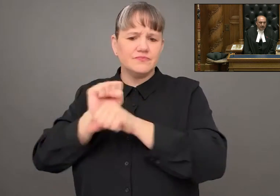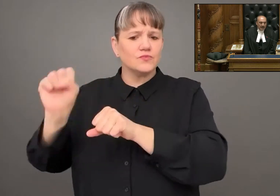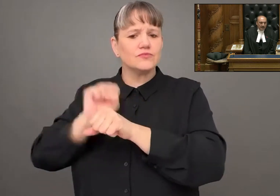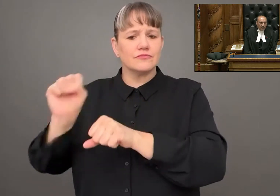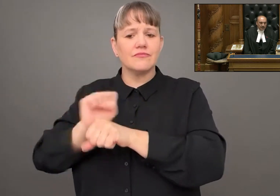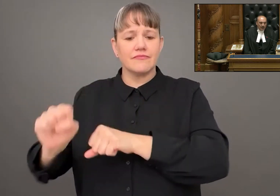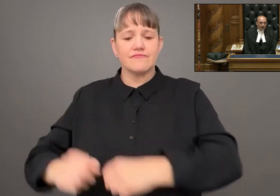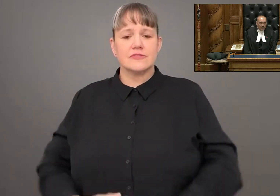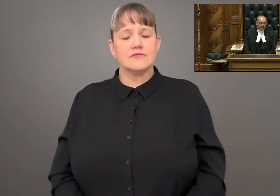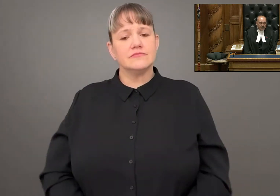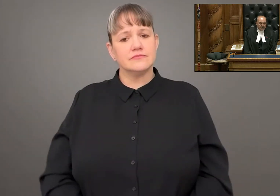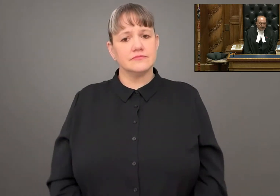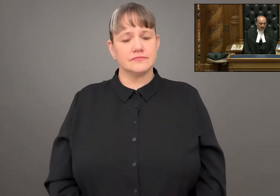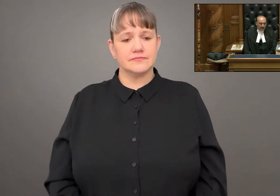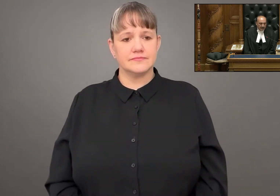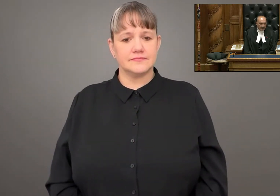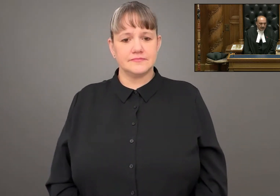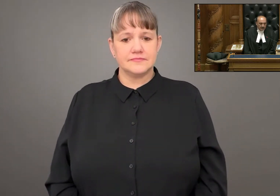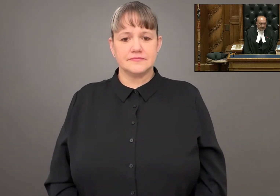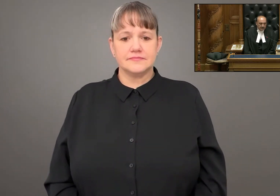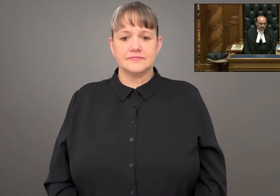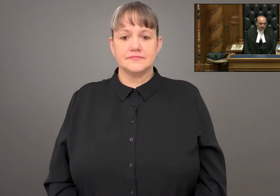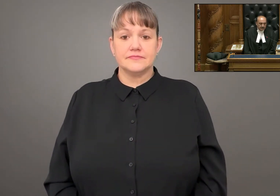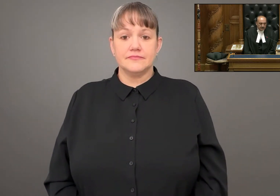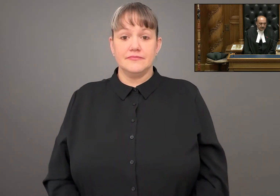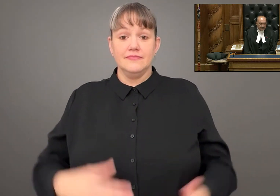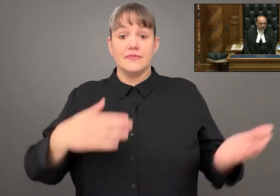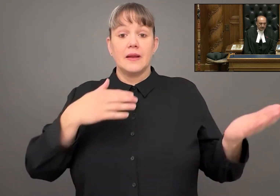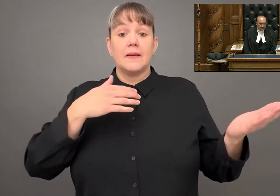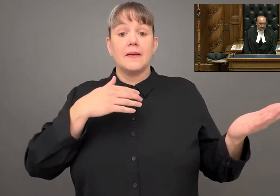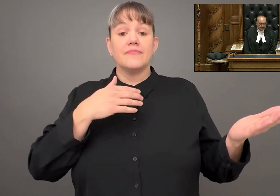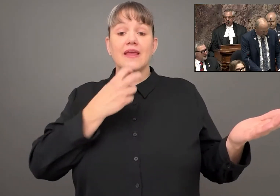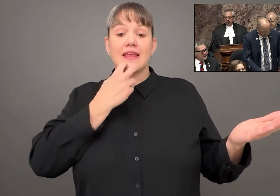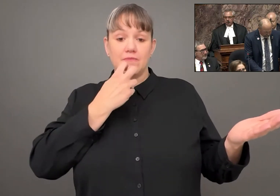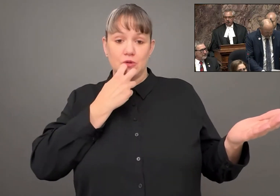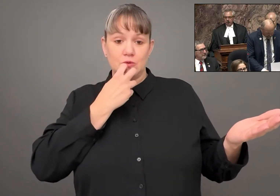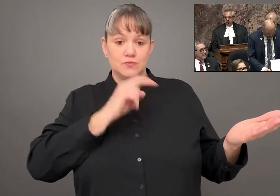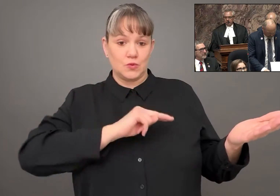Member for Kamloops North Thompson supplemental. Thank you very much,